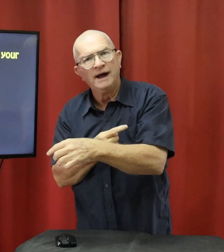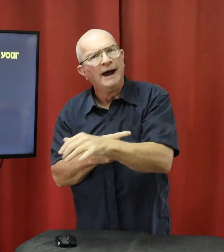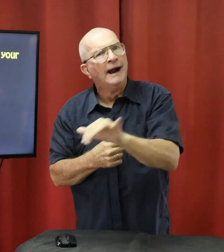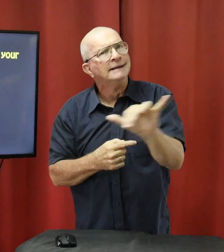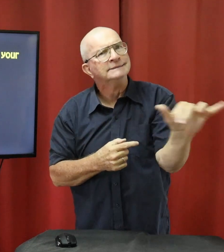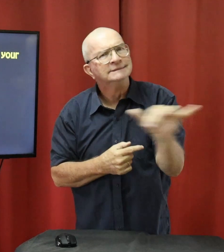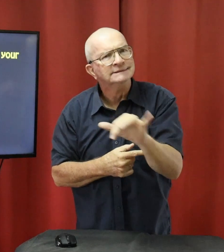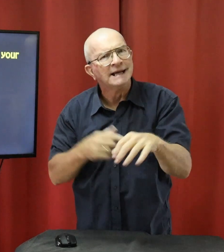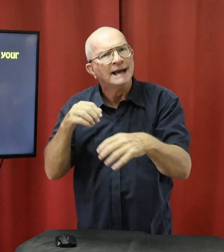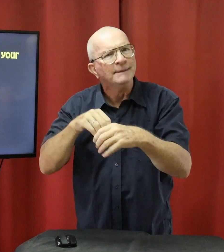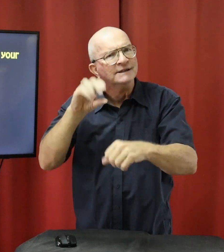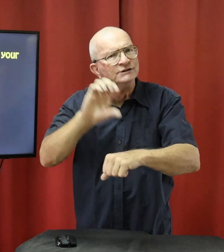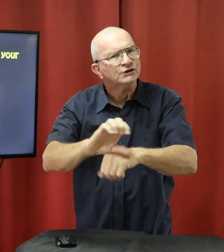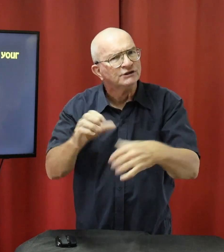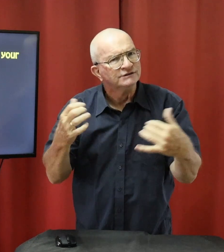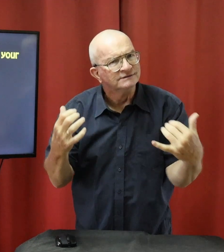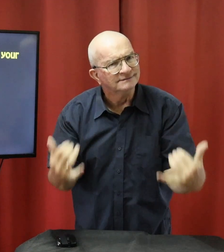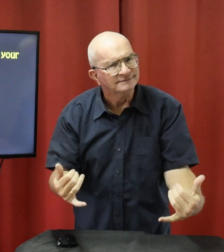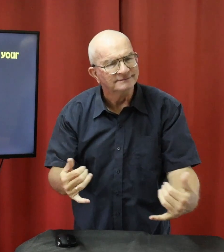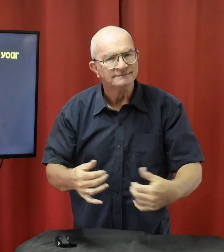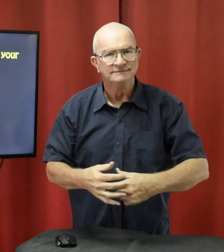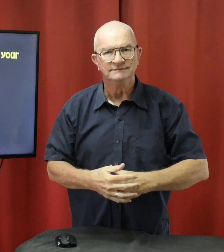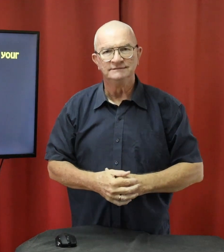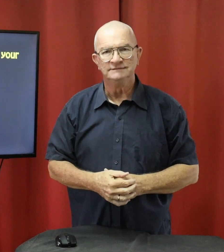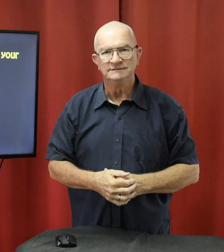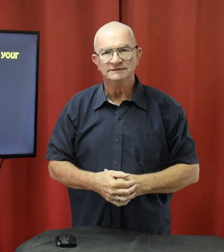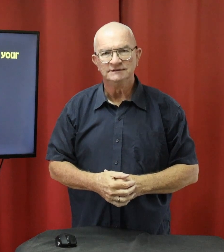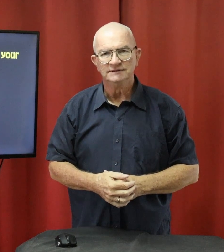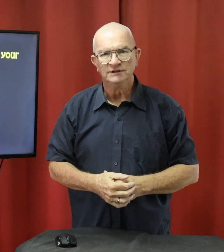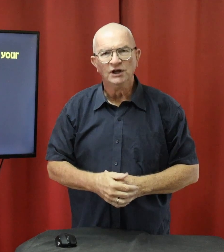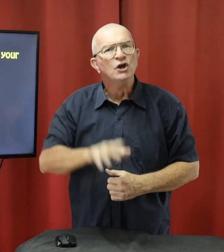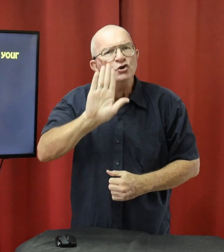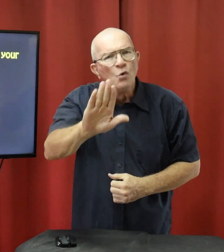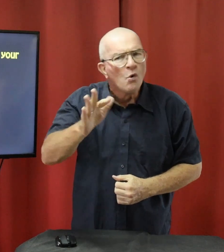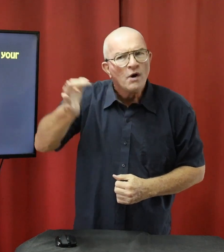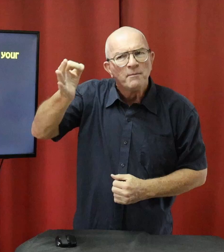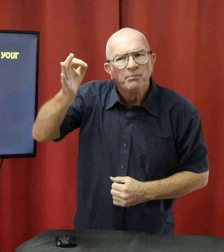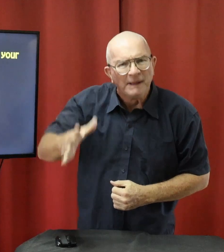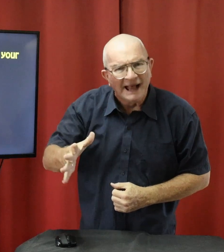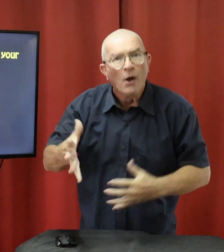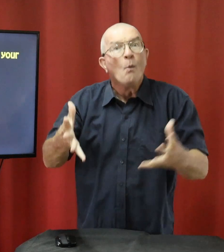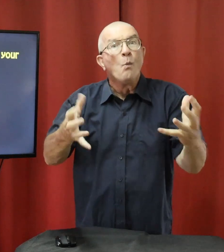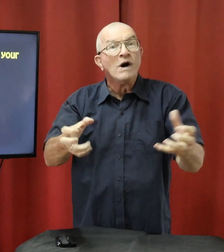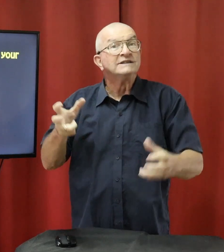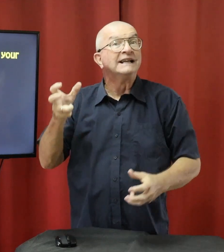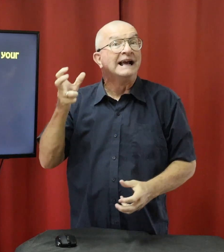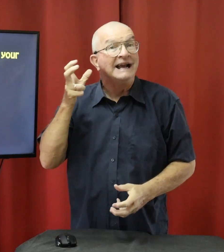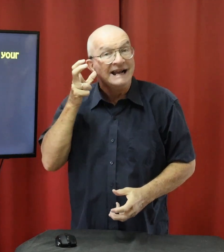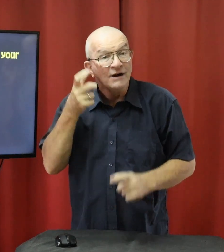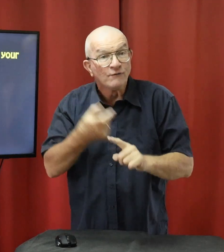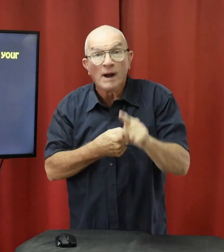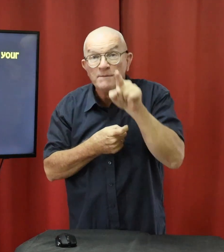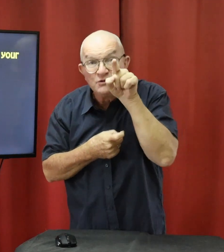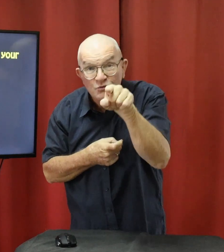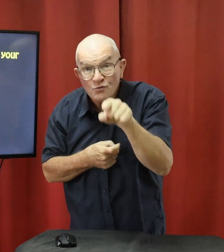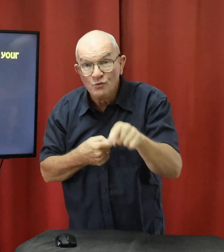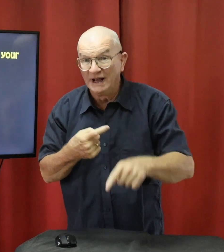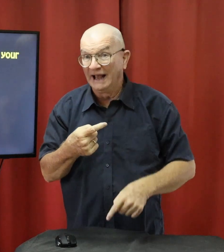him. Same in the church today. Your pastor wants to hear from you.